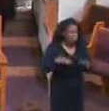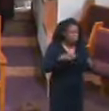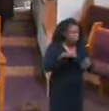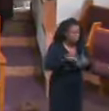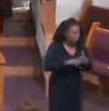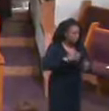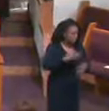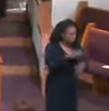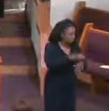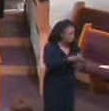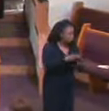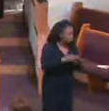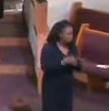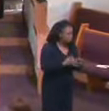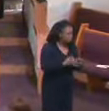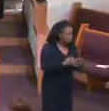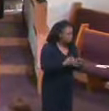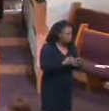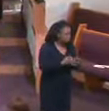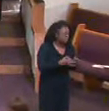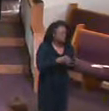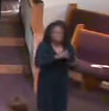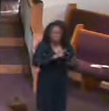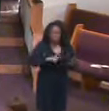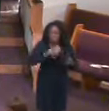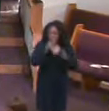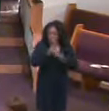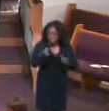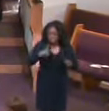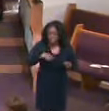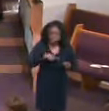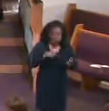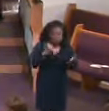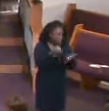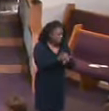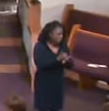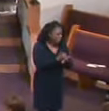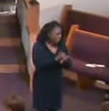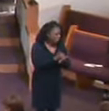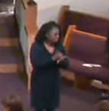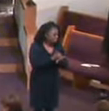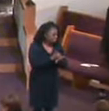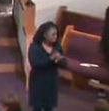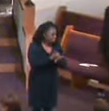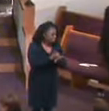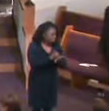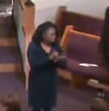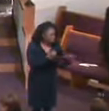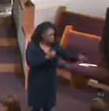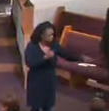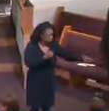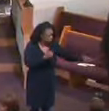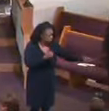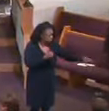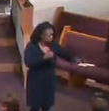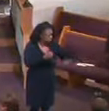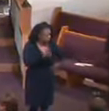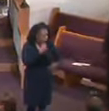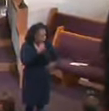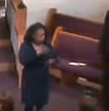family, how the Lord is blessing us. Amen. Does not mean that there are not